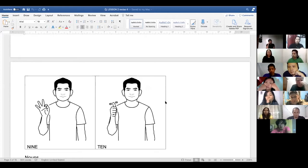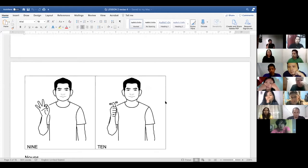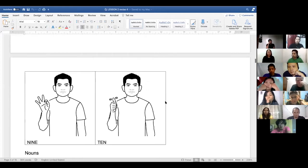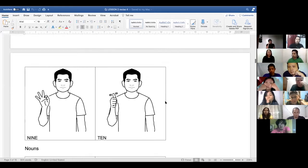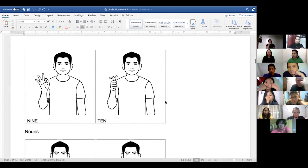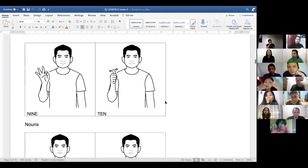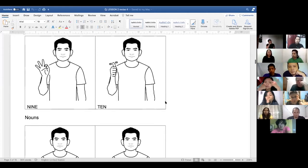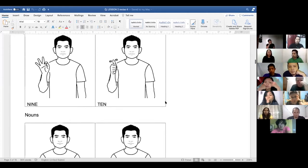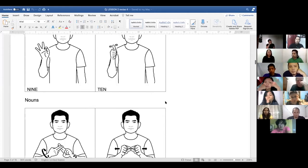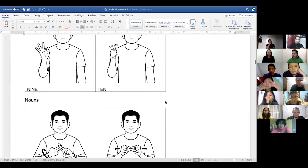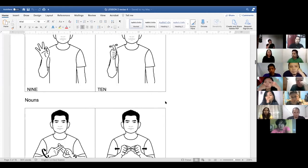Okay.